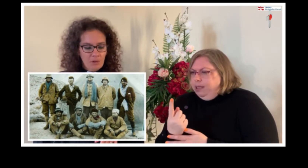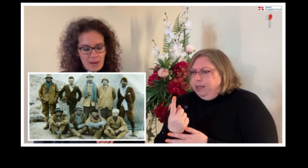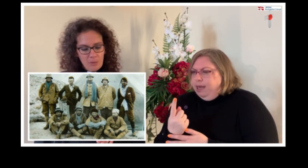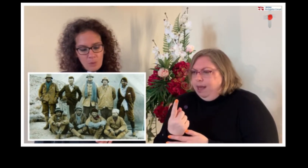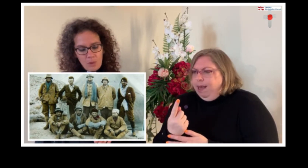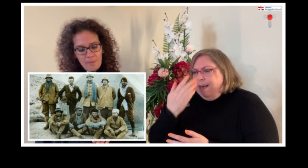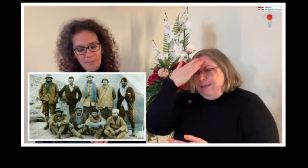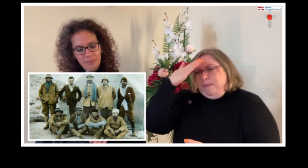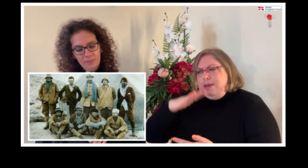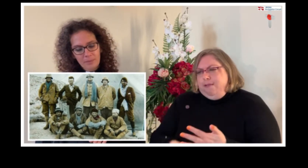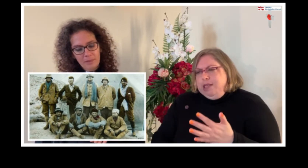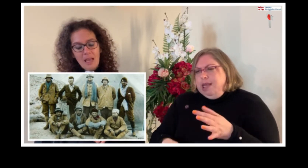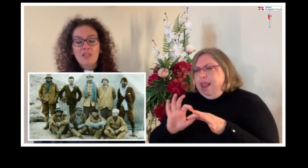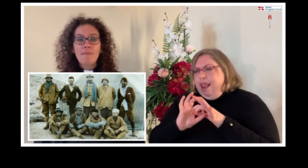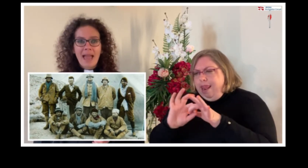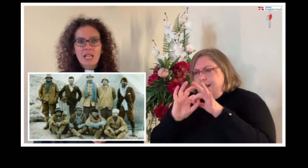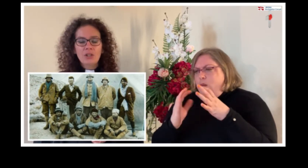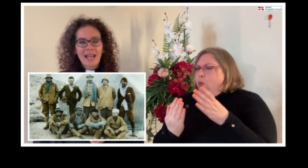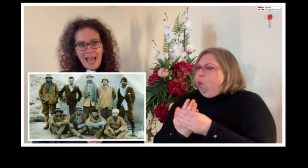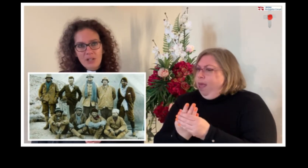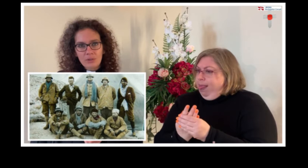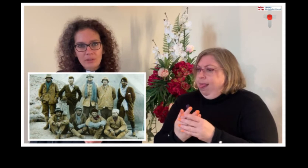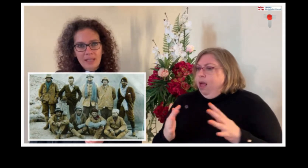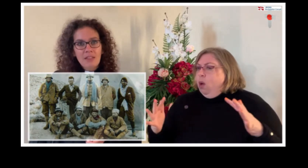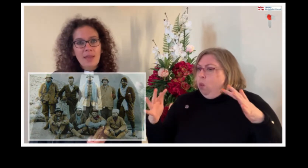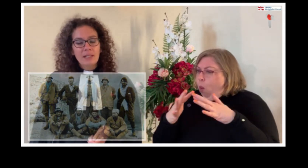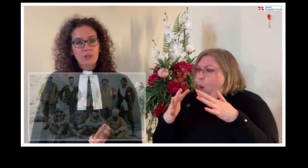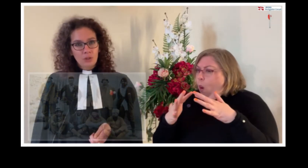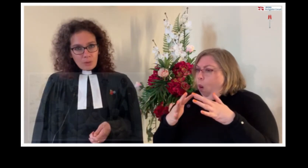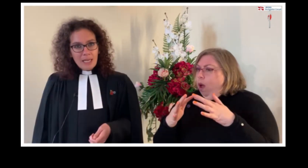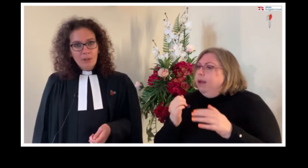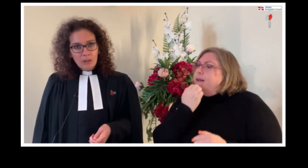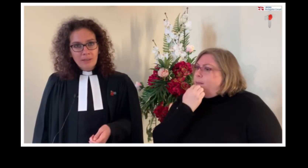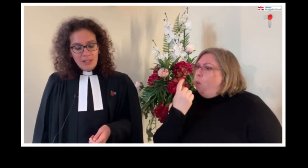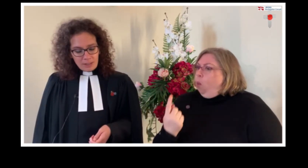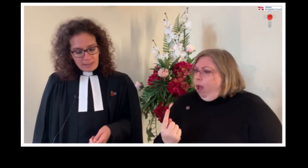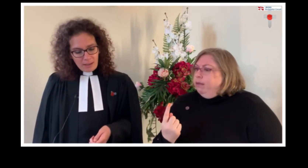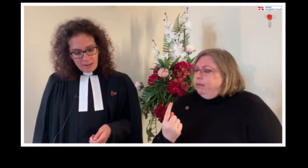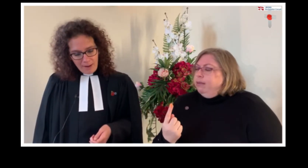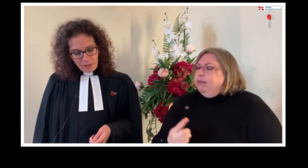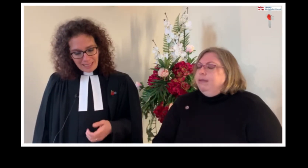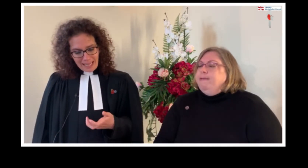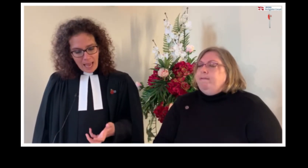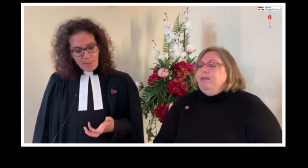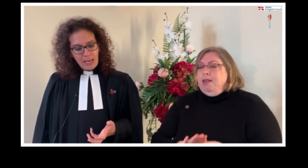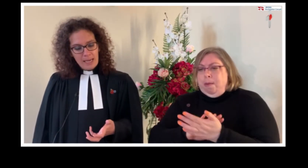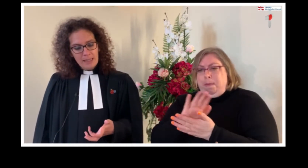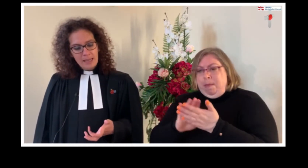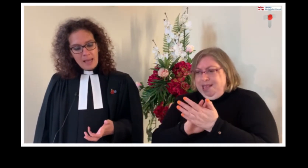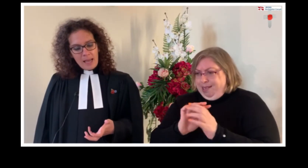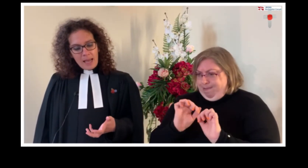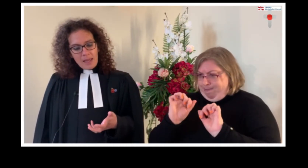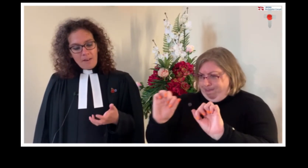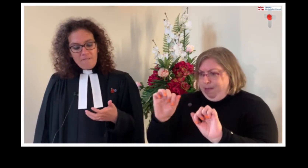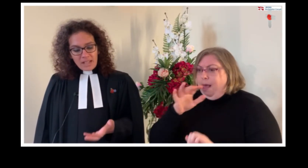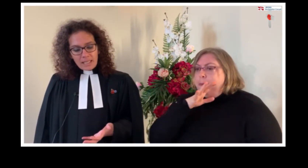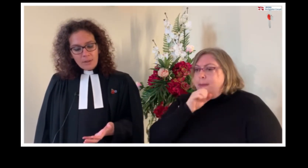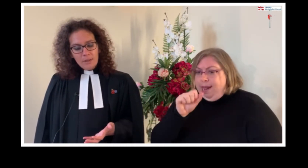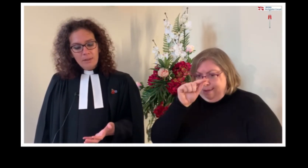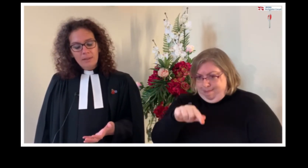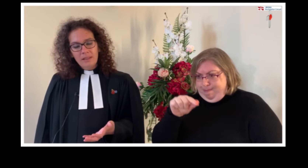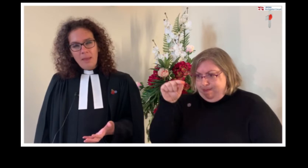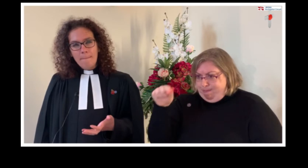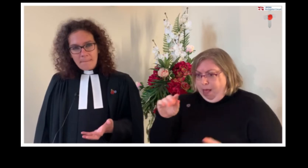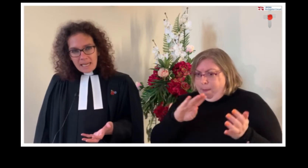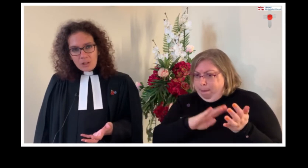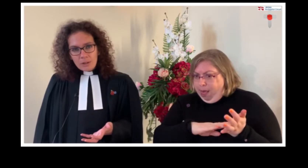from the Great War. The men could handle the extreme conditions on Everest and the Himalayas, the